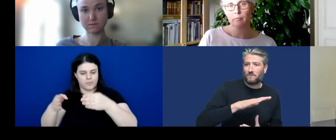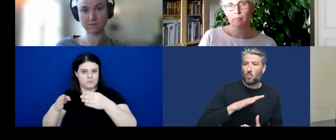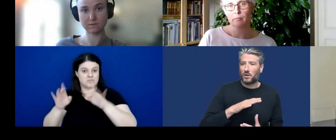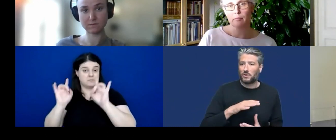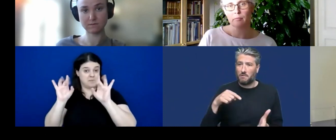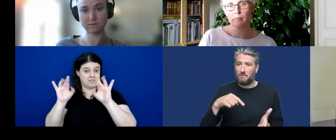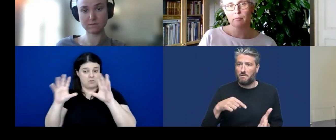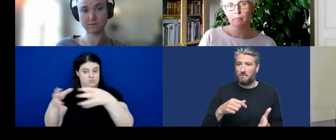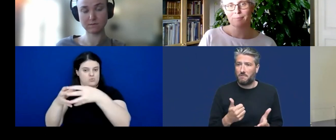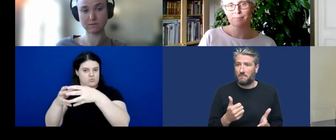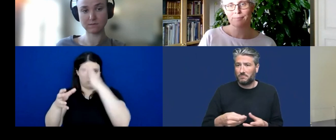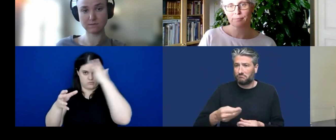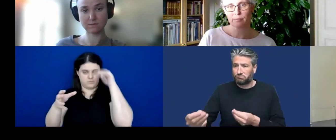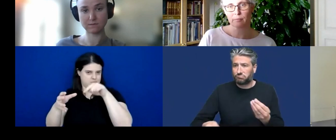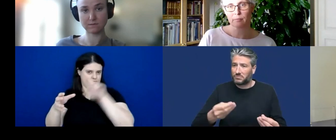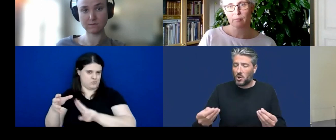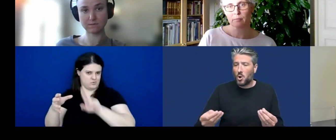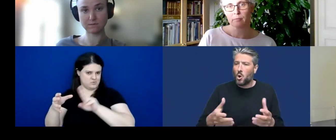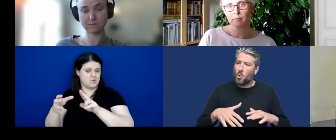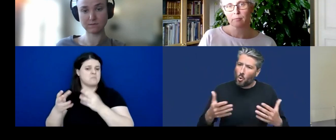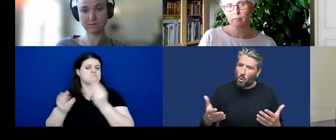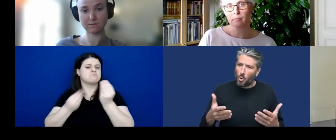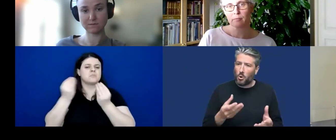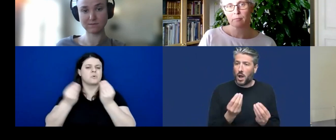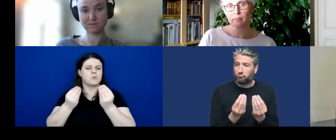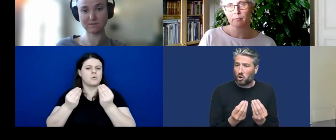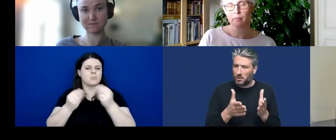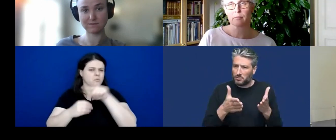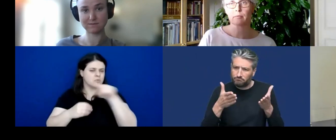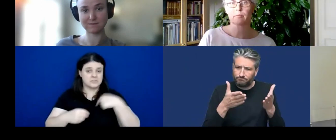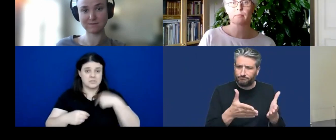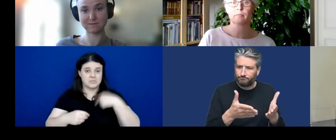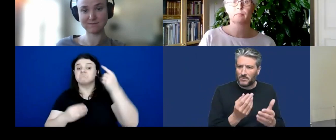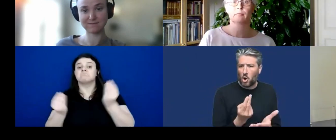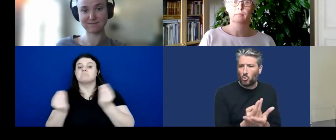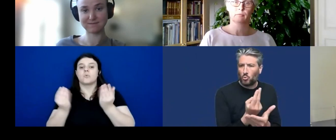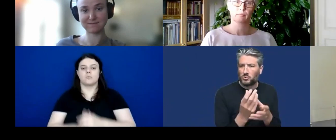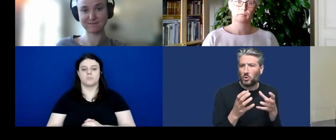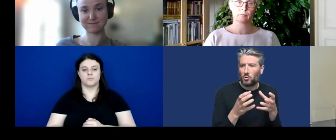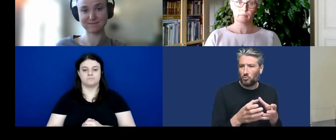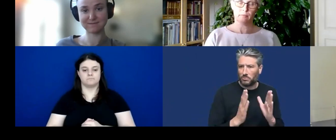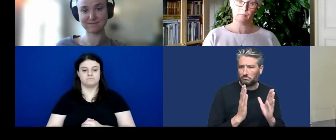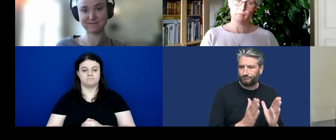specific group of users? Do any of you have ideas on this? Gilles?